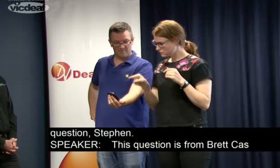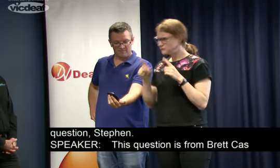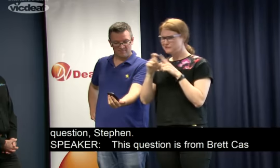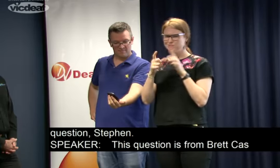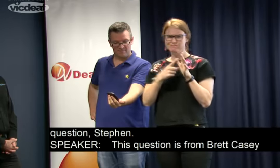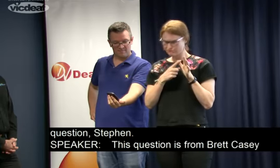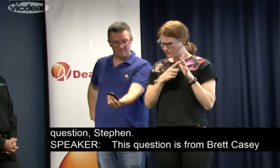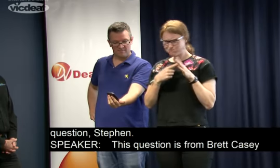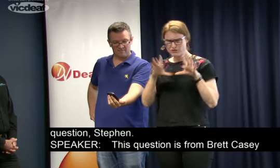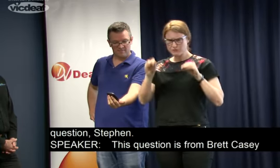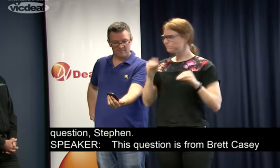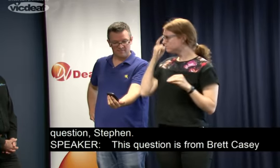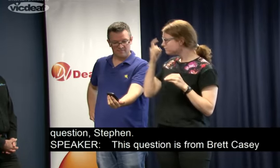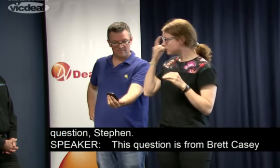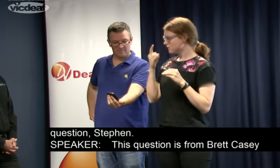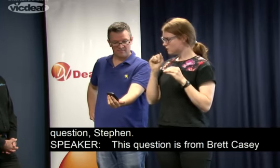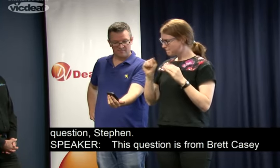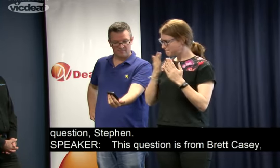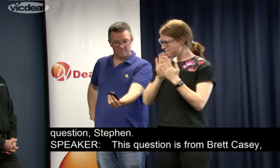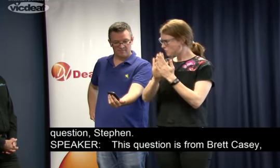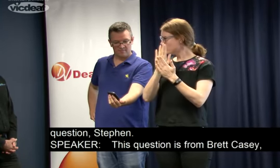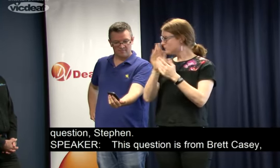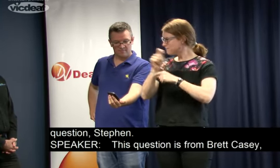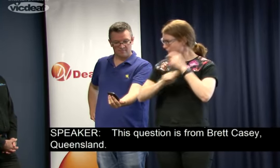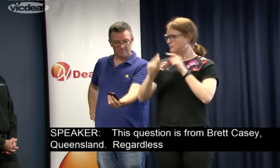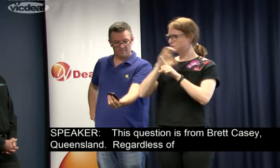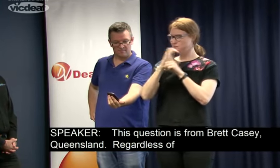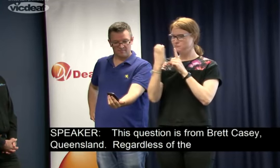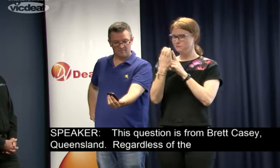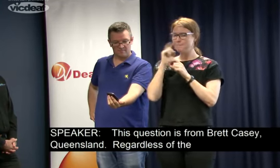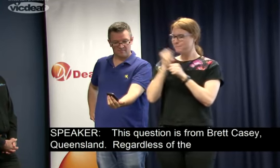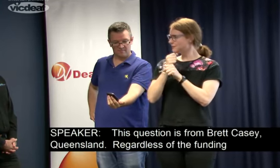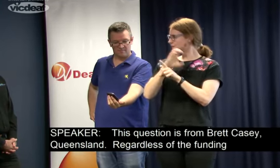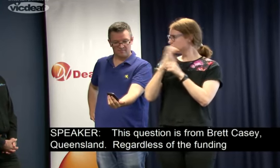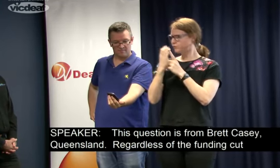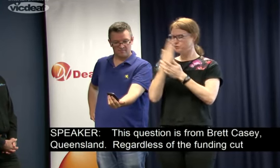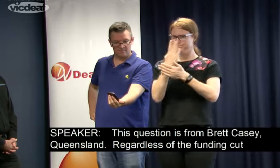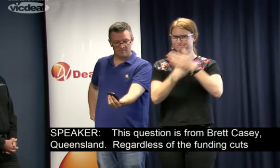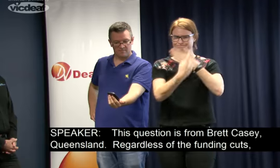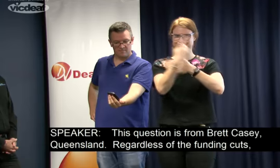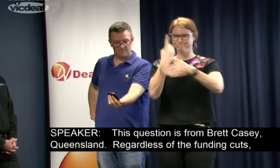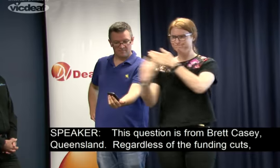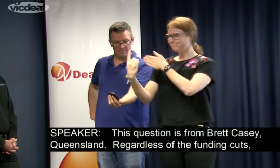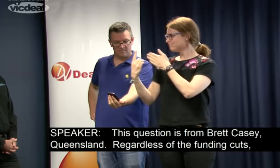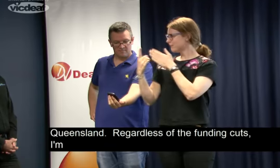Regardless of the funding cuts, I'm wondering what your approach is to make sure